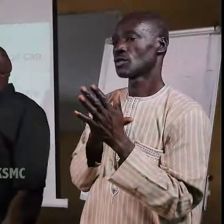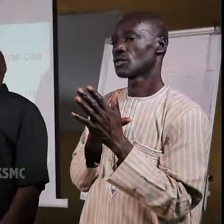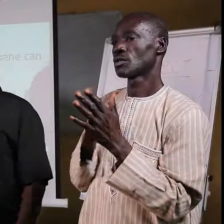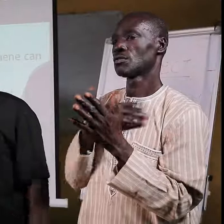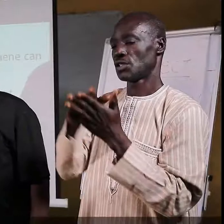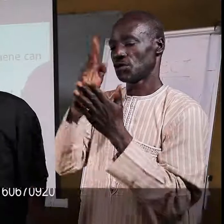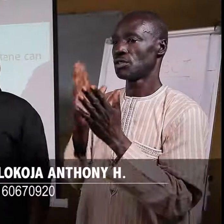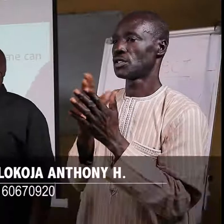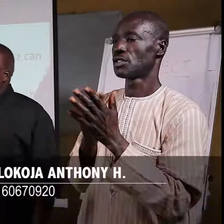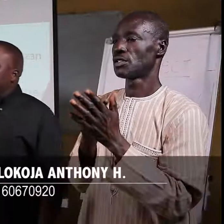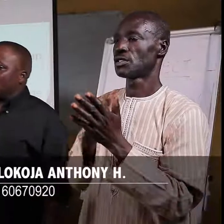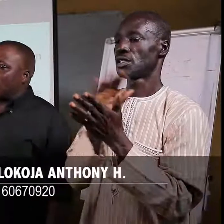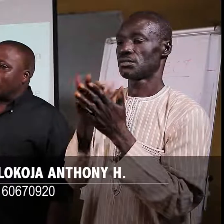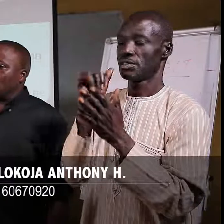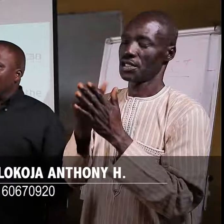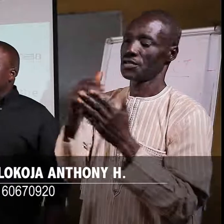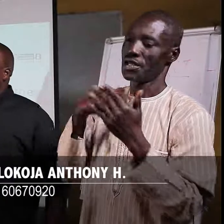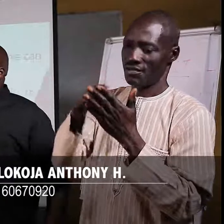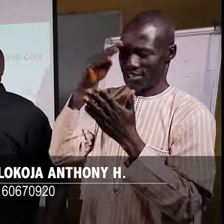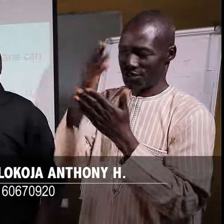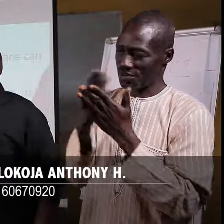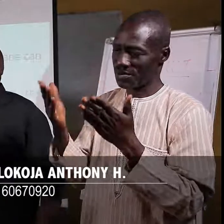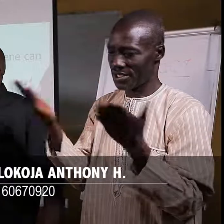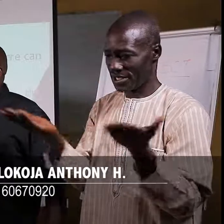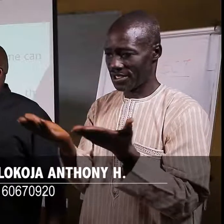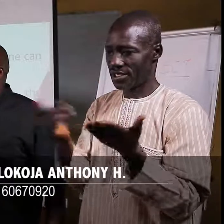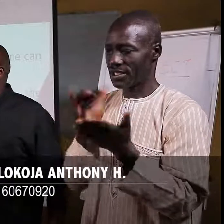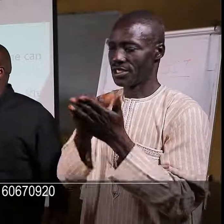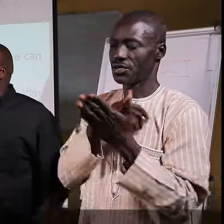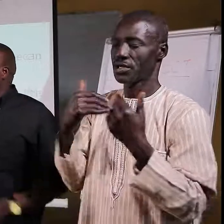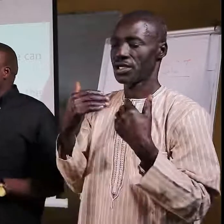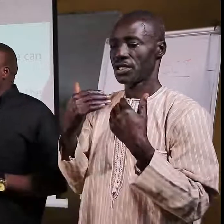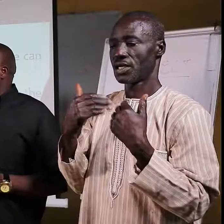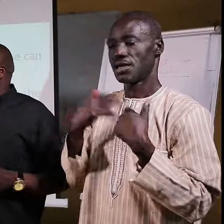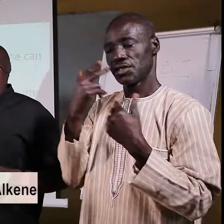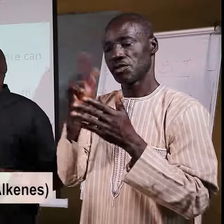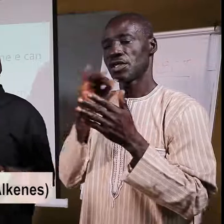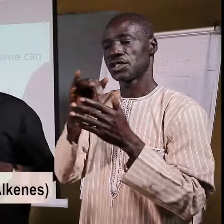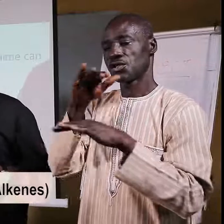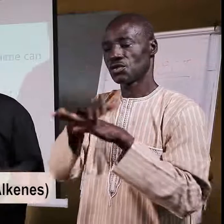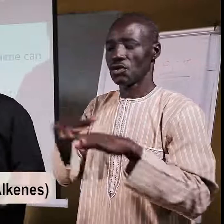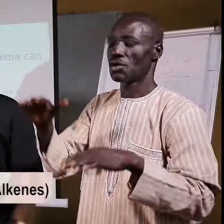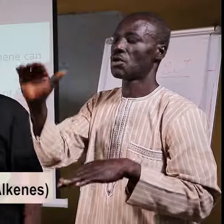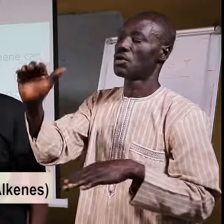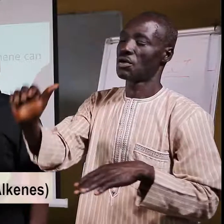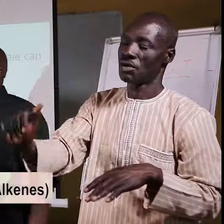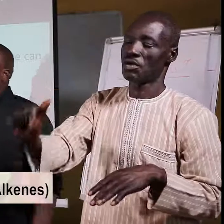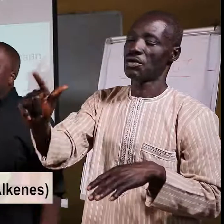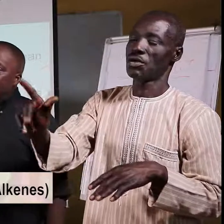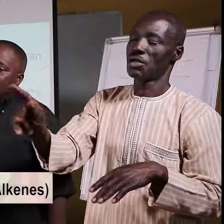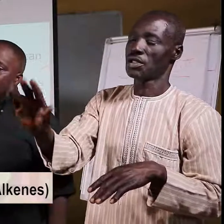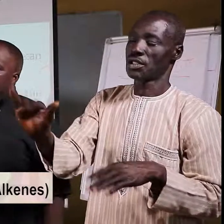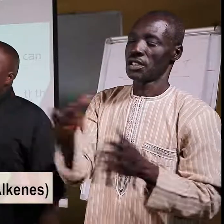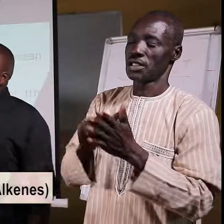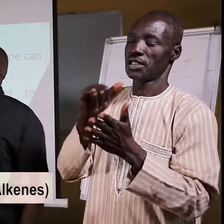My student, I believe you have learned a lot. We've seen what is an alkene. We say it has a general molecular formula,